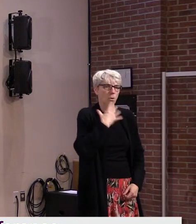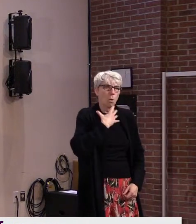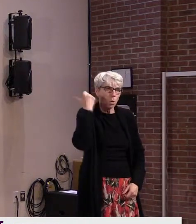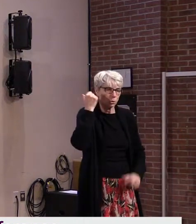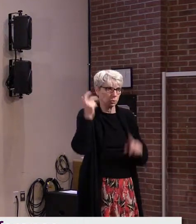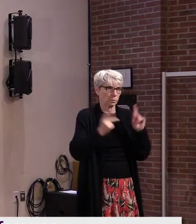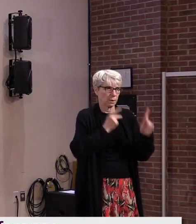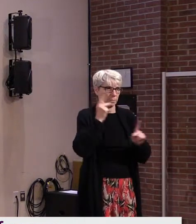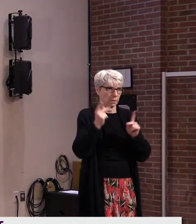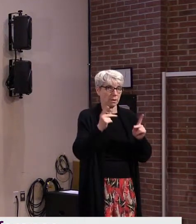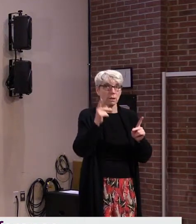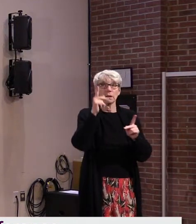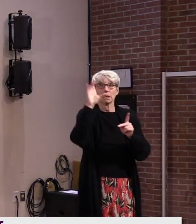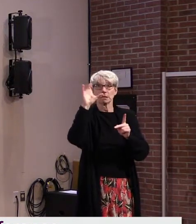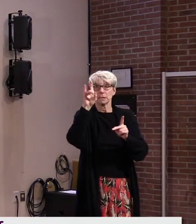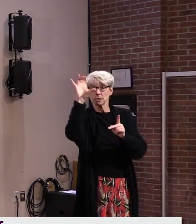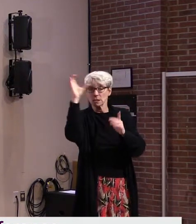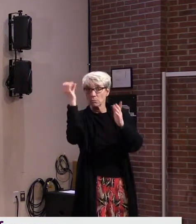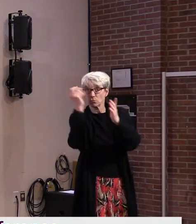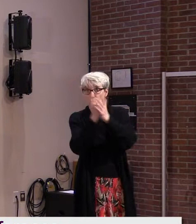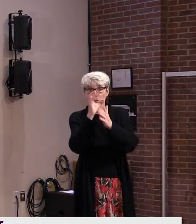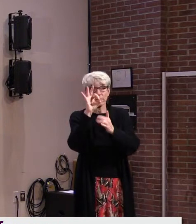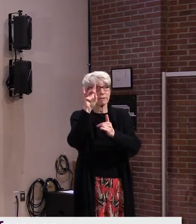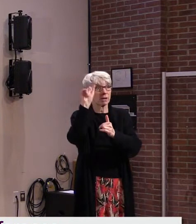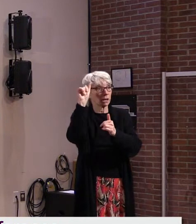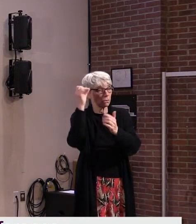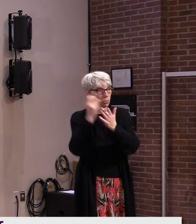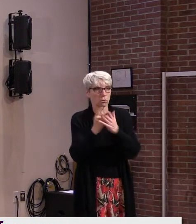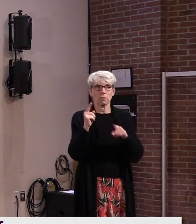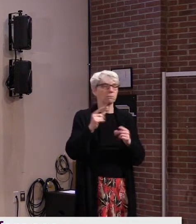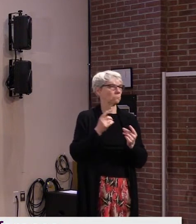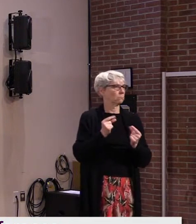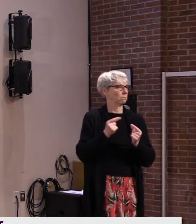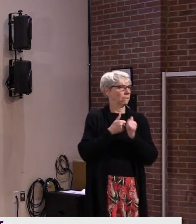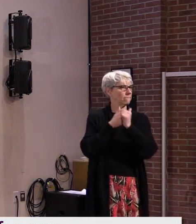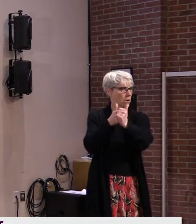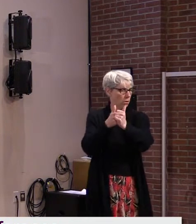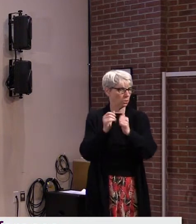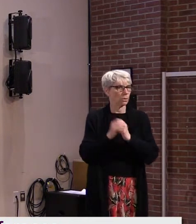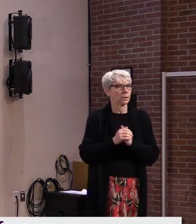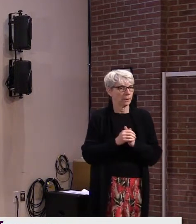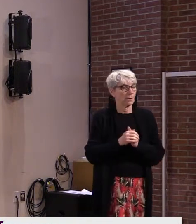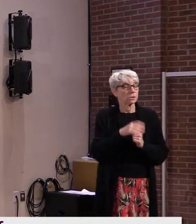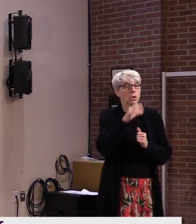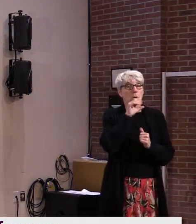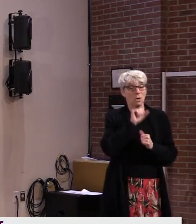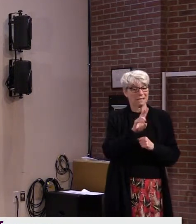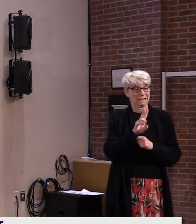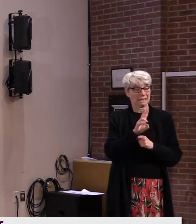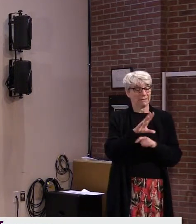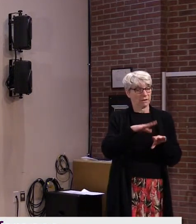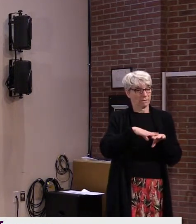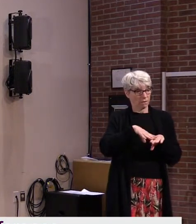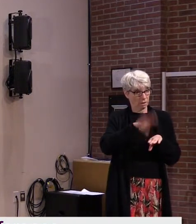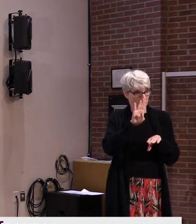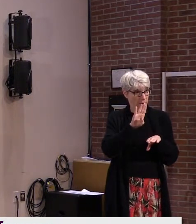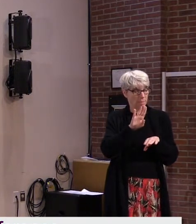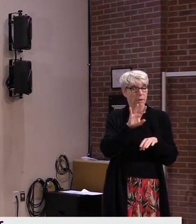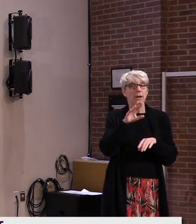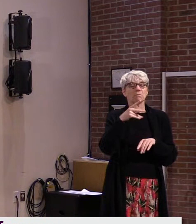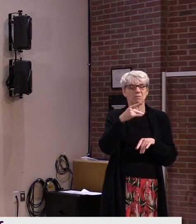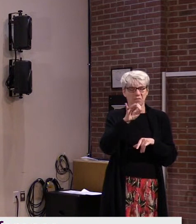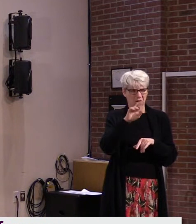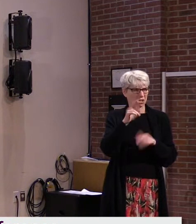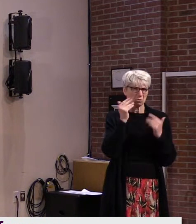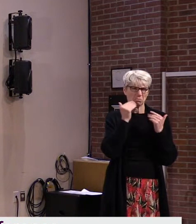guidance. In addition to approving a Pfizer booster for people aged 65 and older, they also